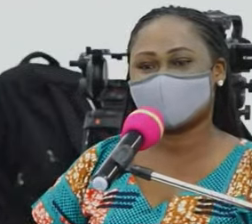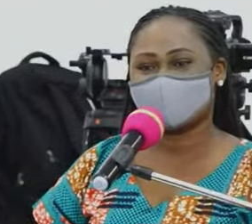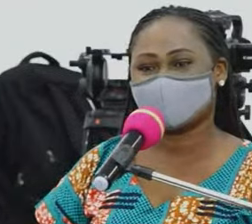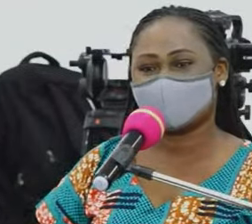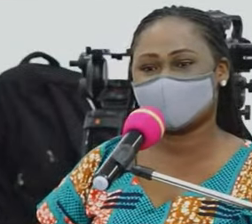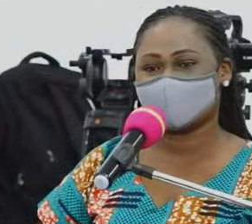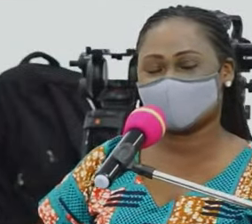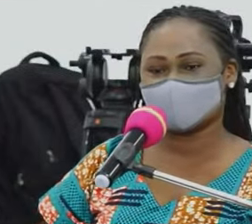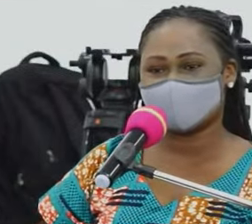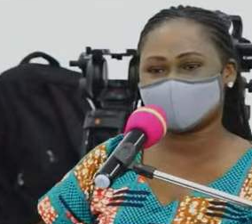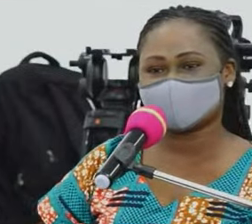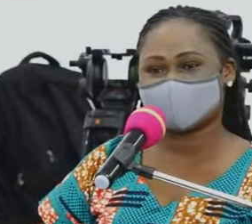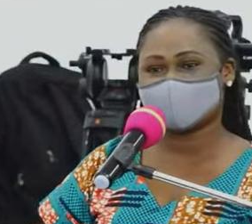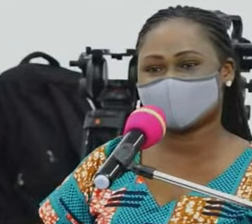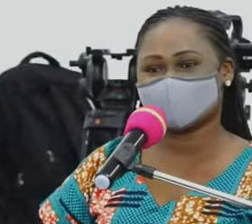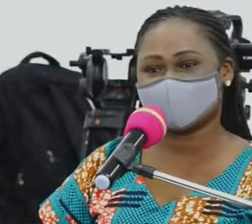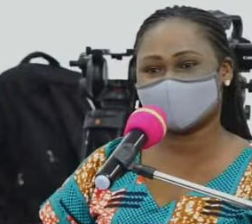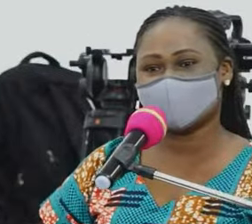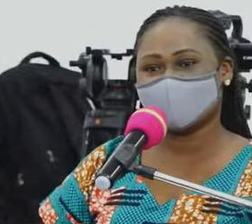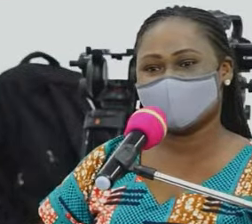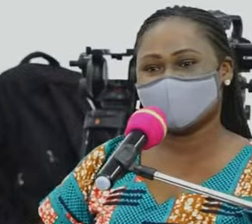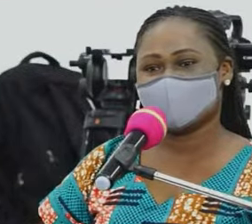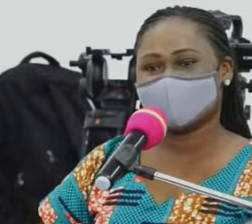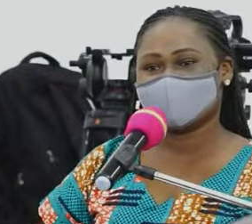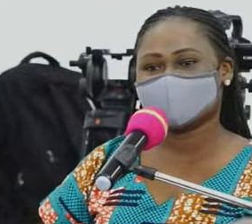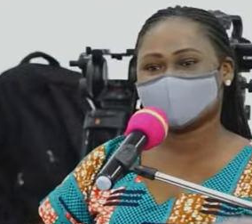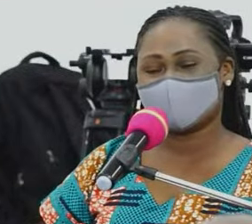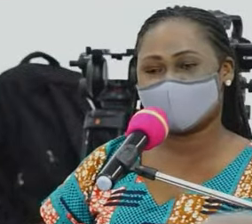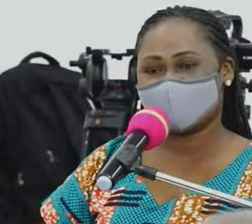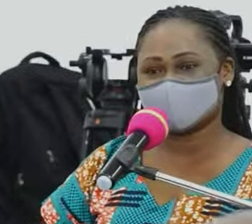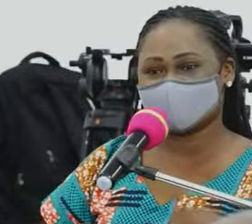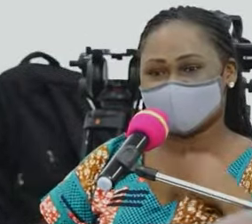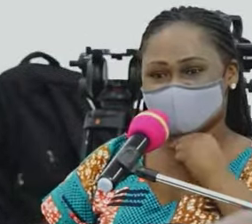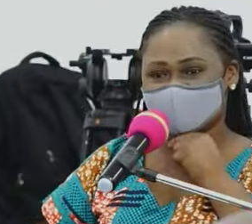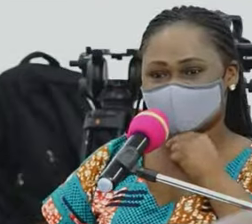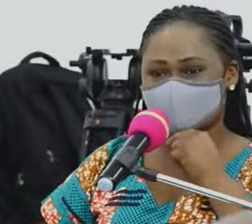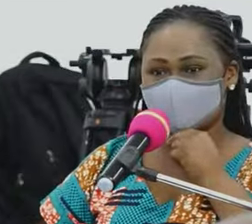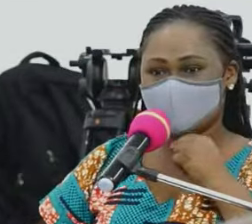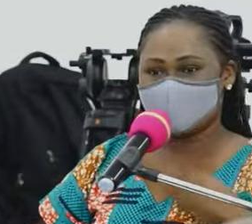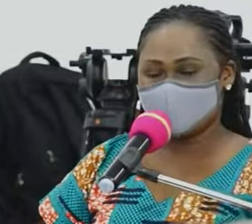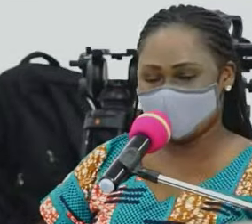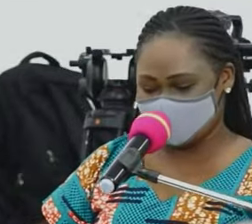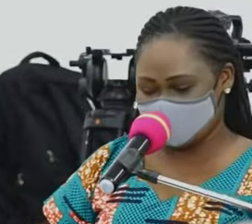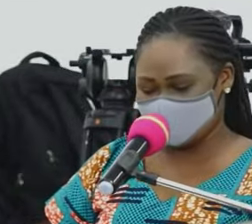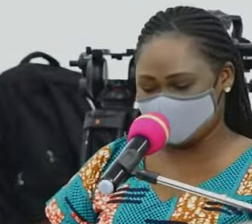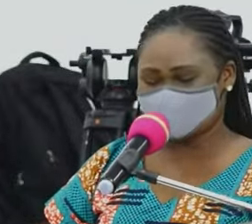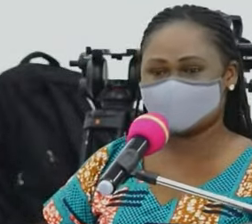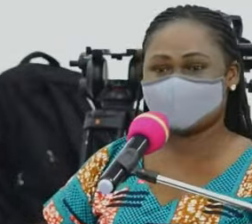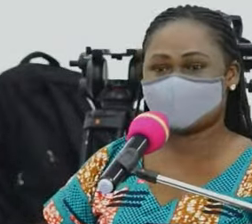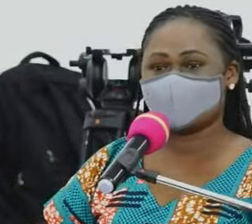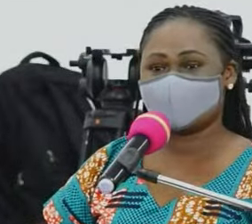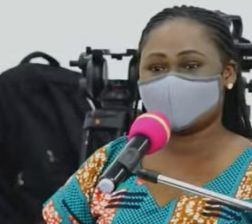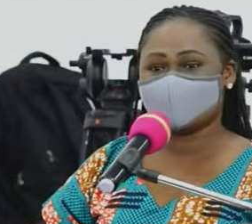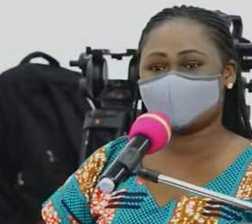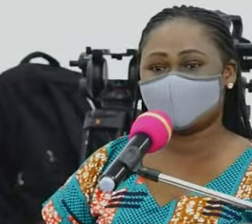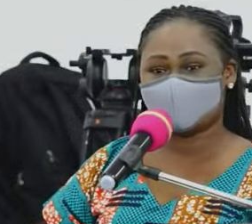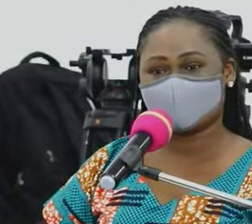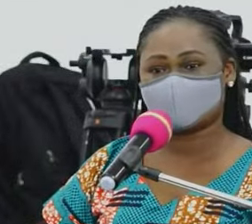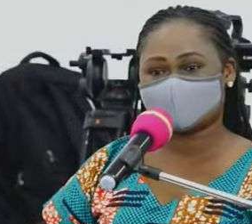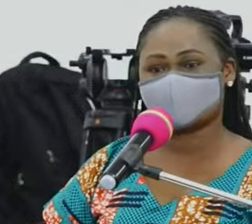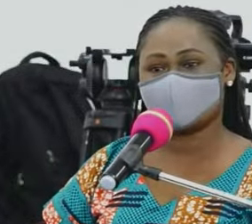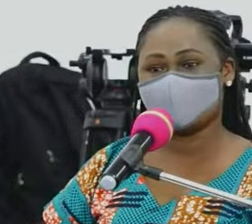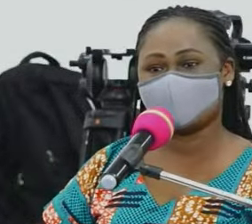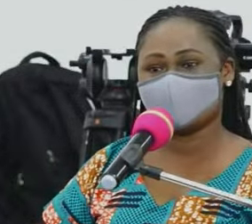that have gone on both outside the country regarding the piracy issue and the lacuna in the